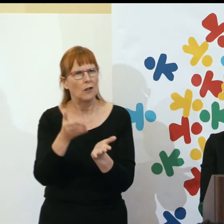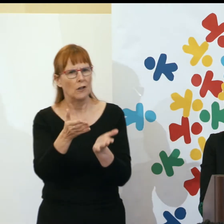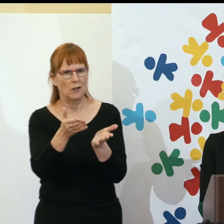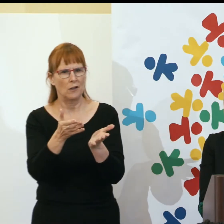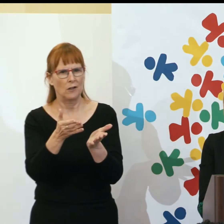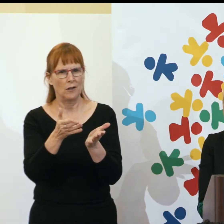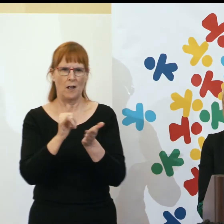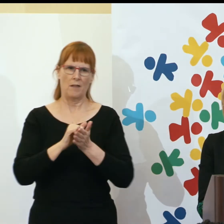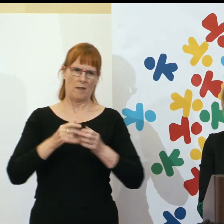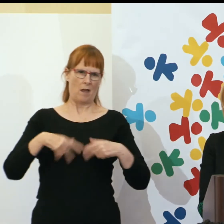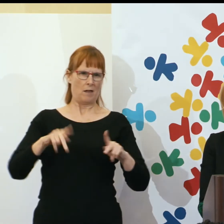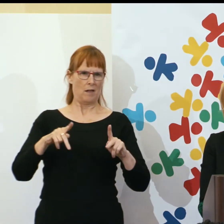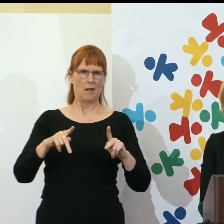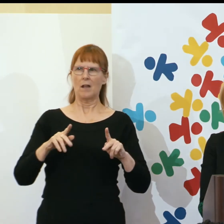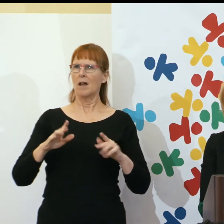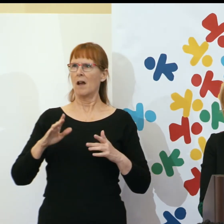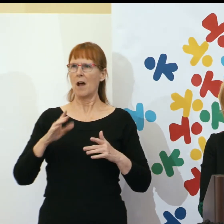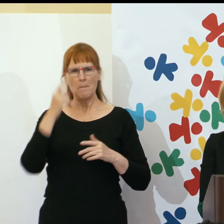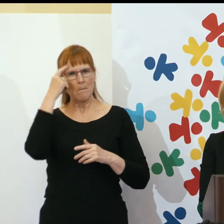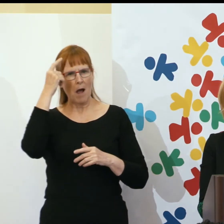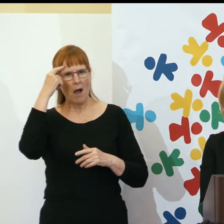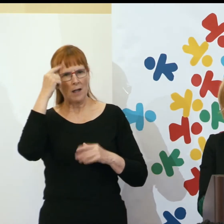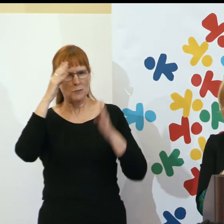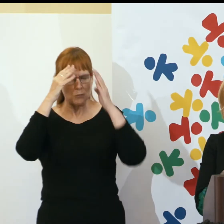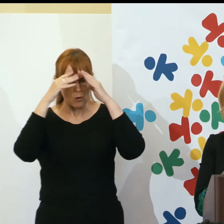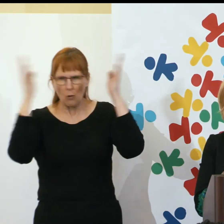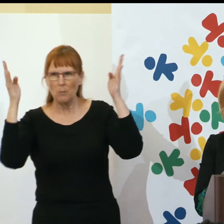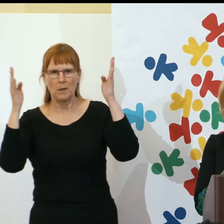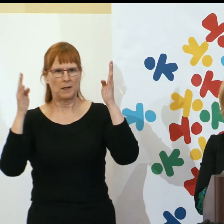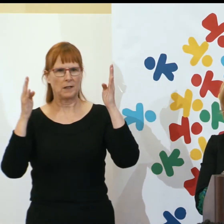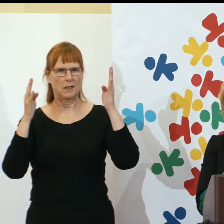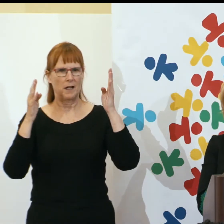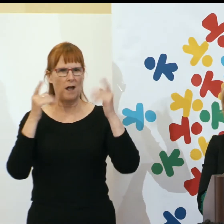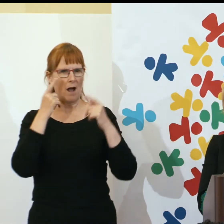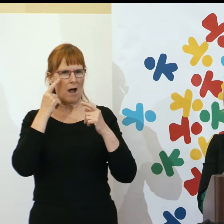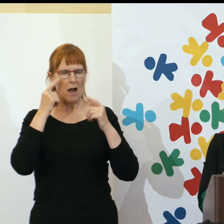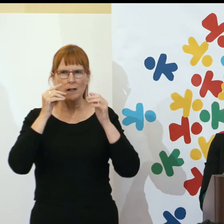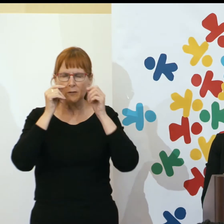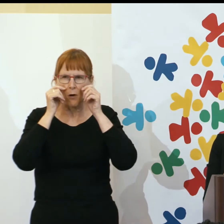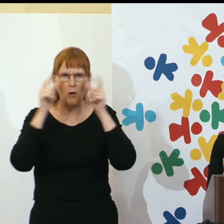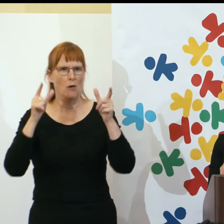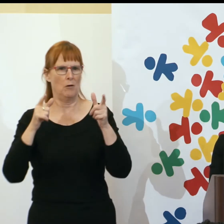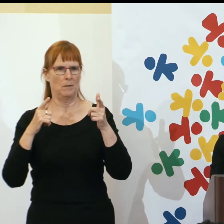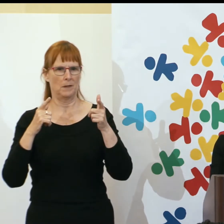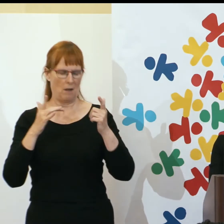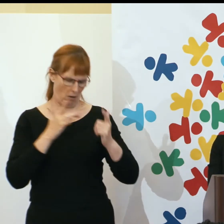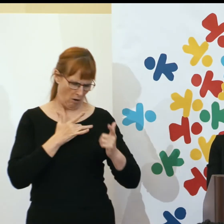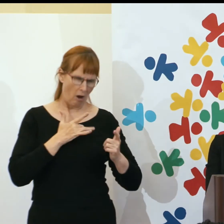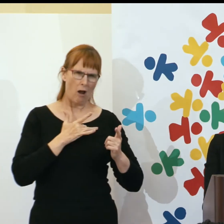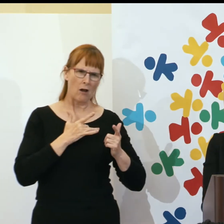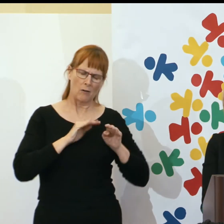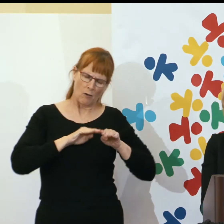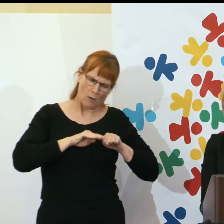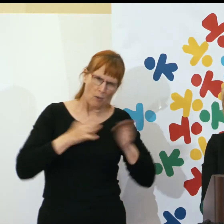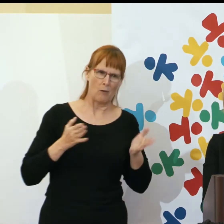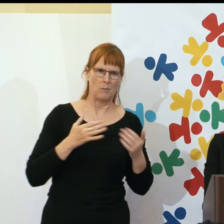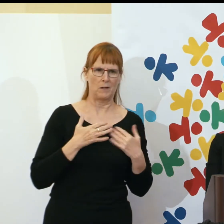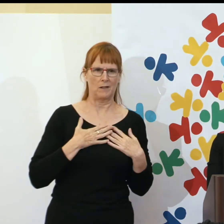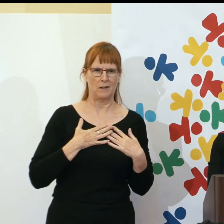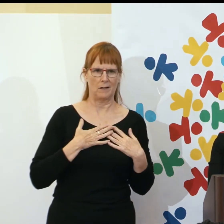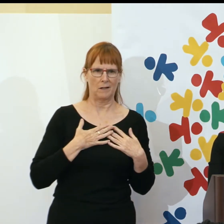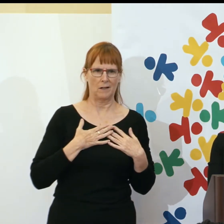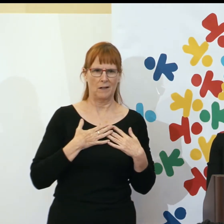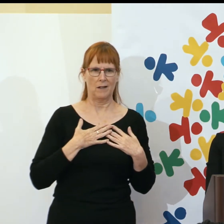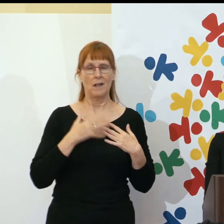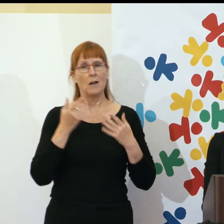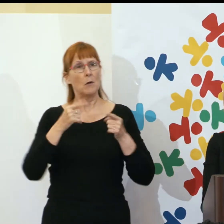allows us to open minds and eyes and hearts. Because when we do, we